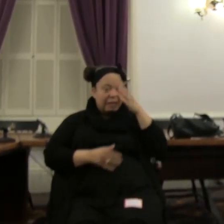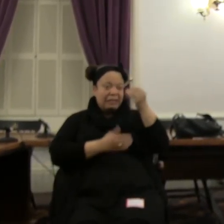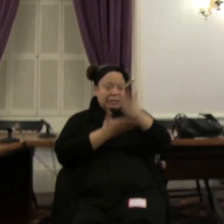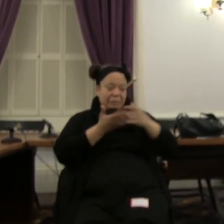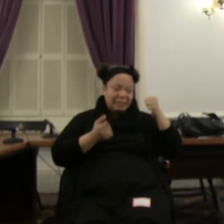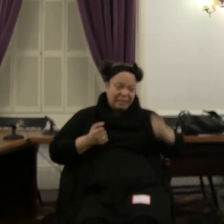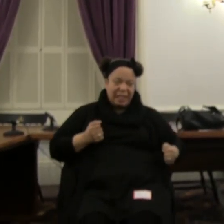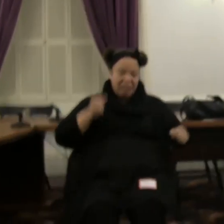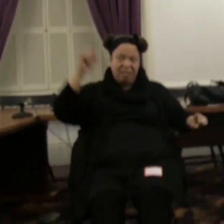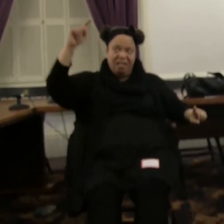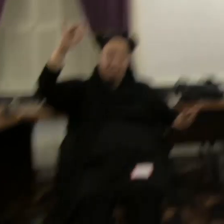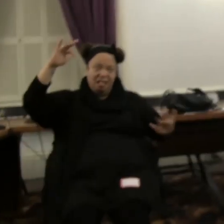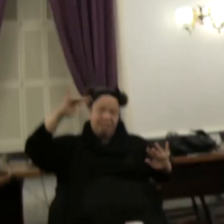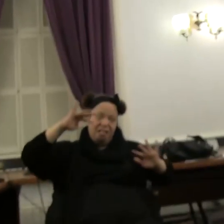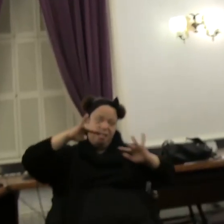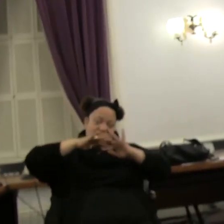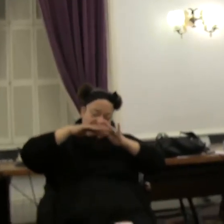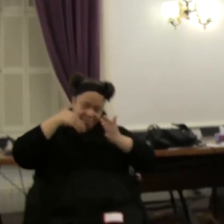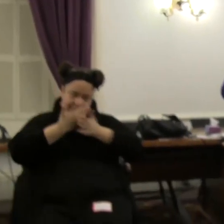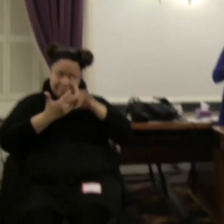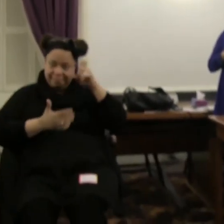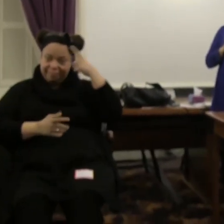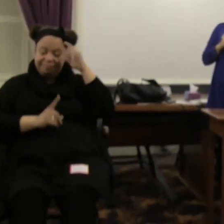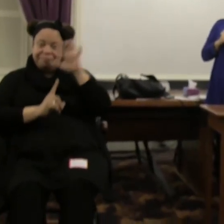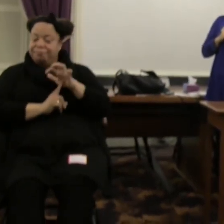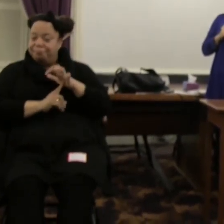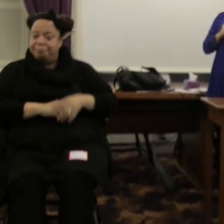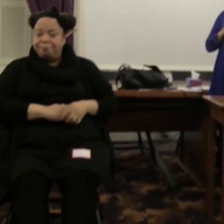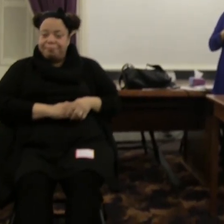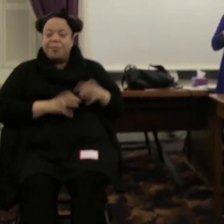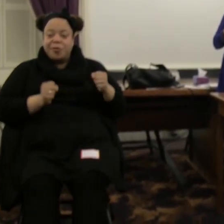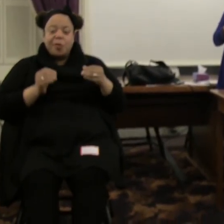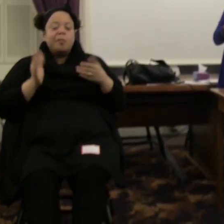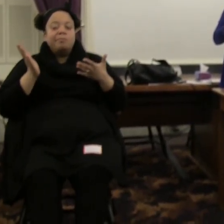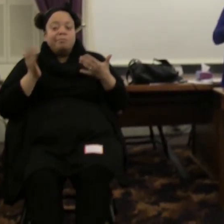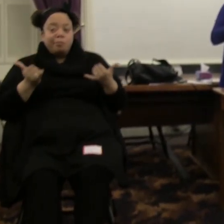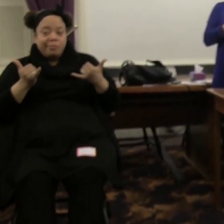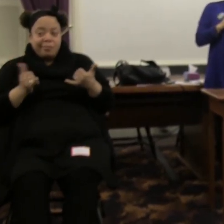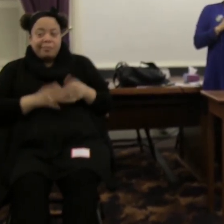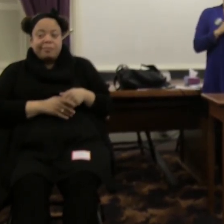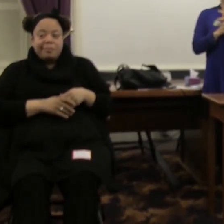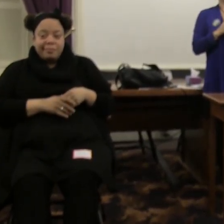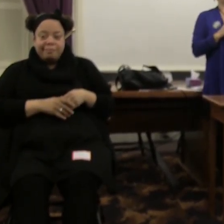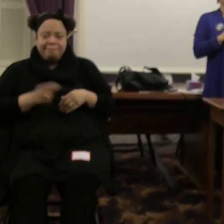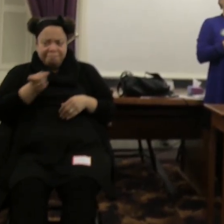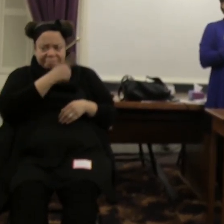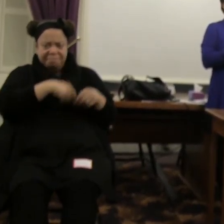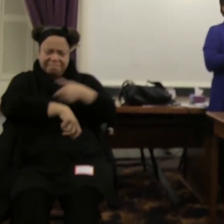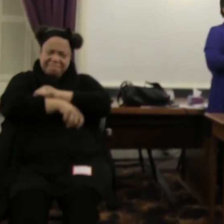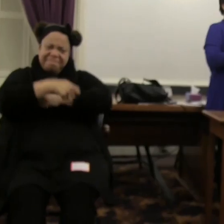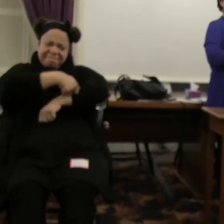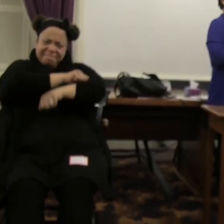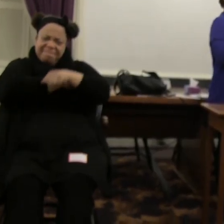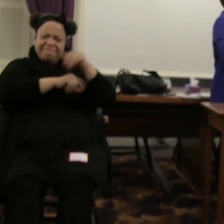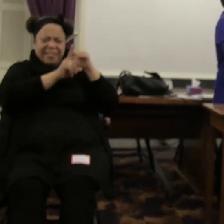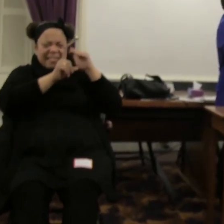this day is that we've got people here from Derby Line, and we've got people here from